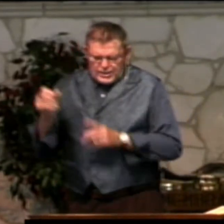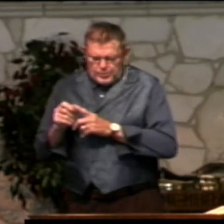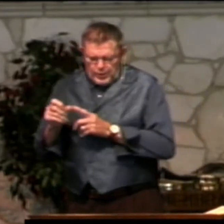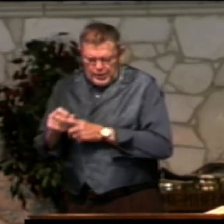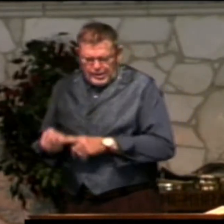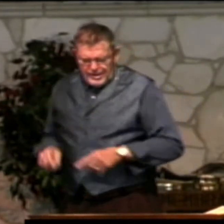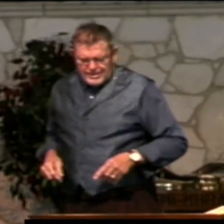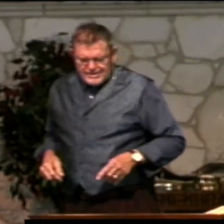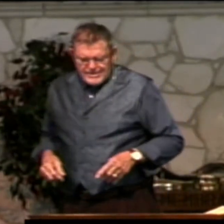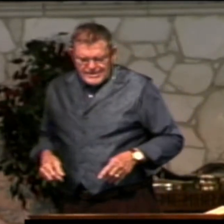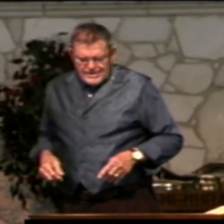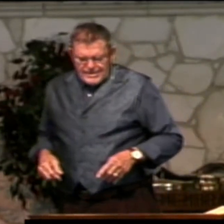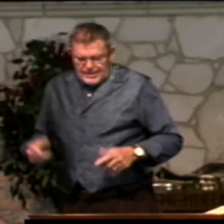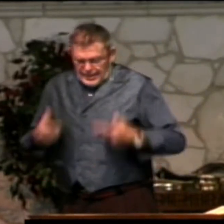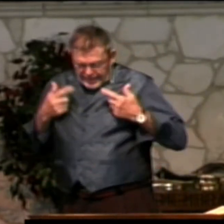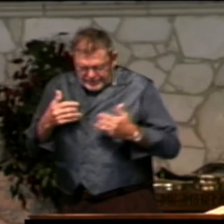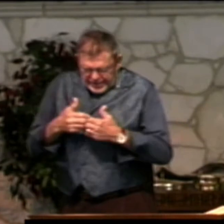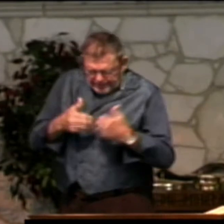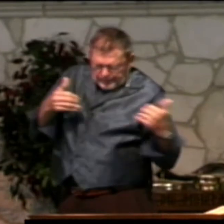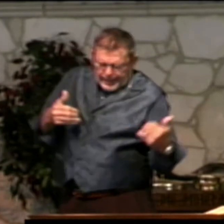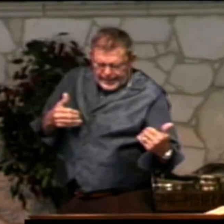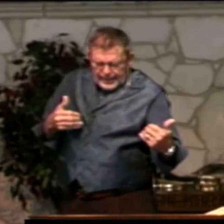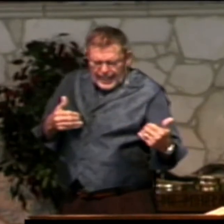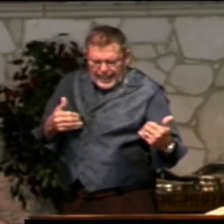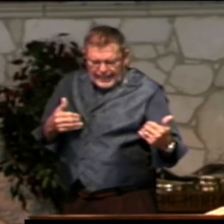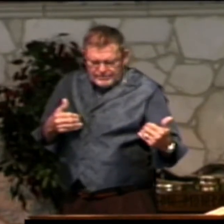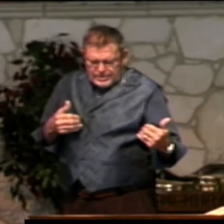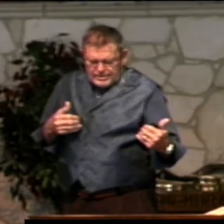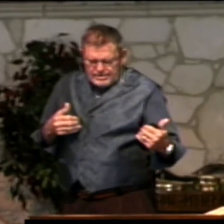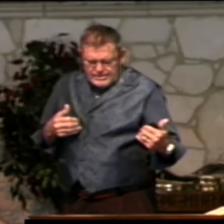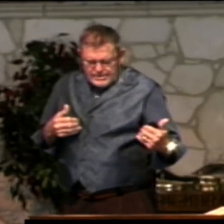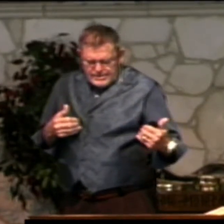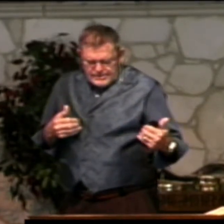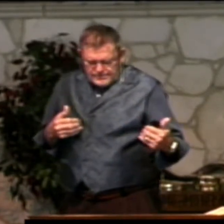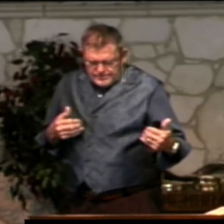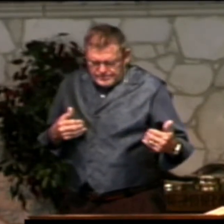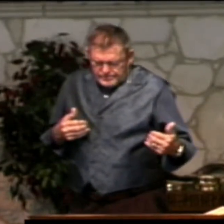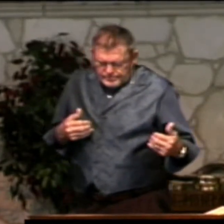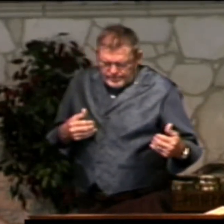to God's word and to live separated lives, and